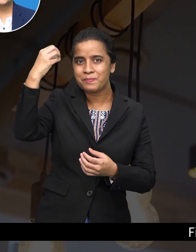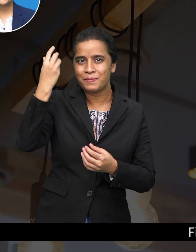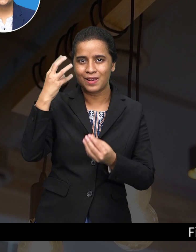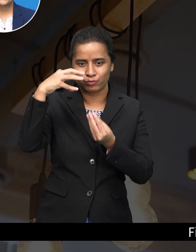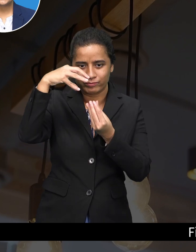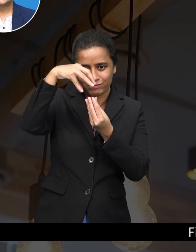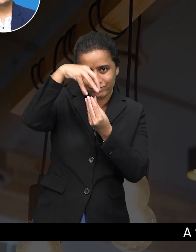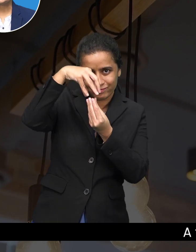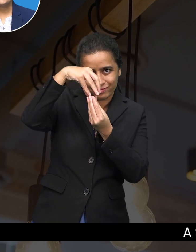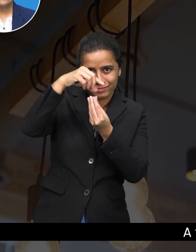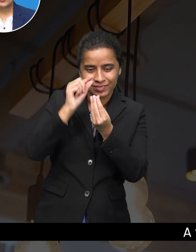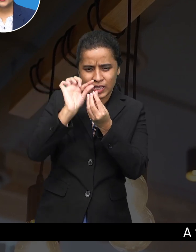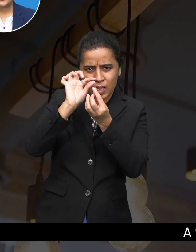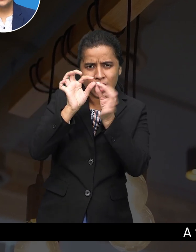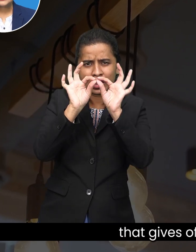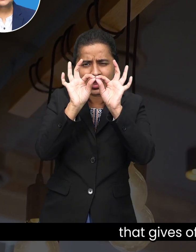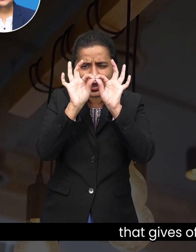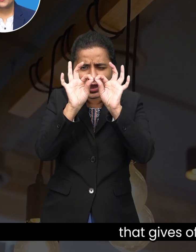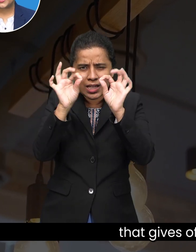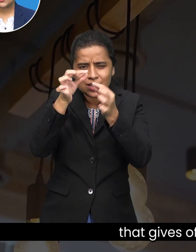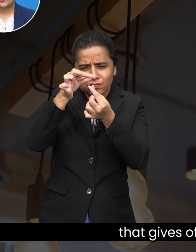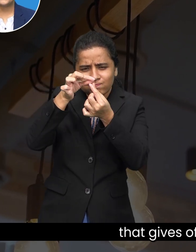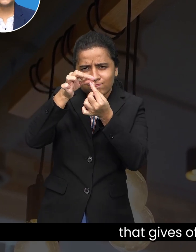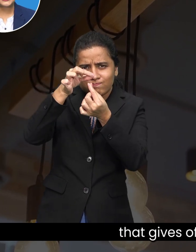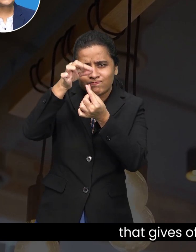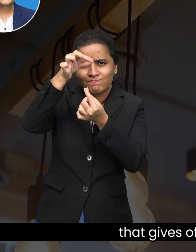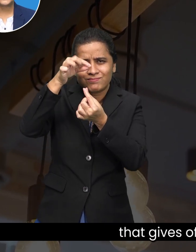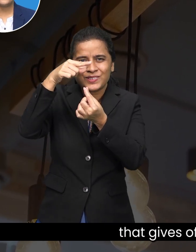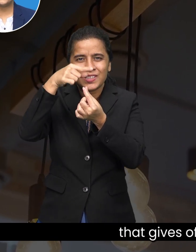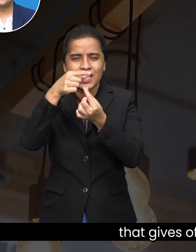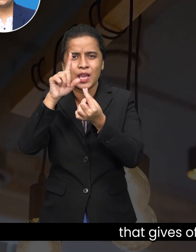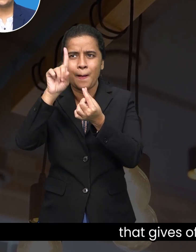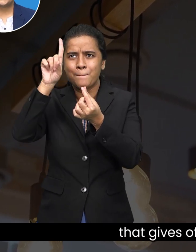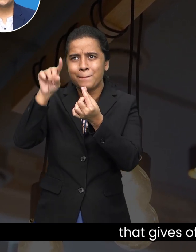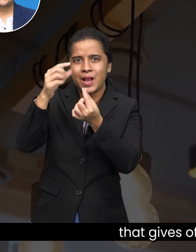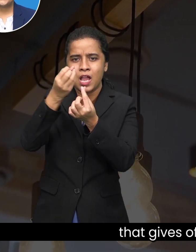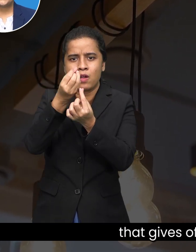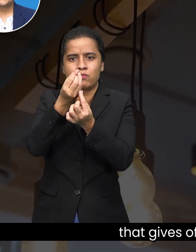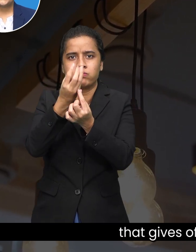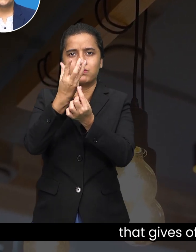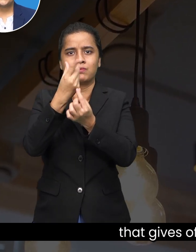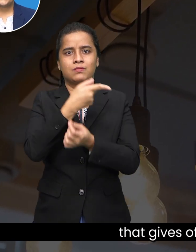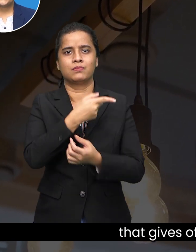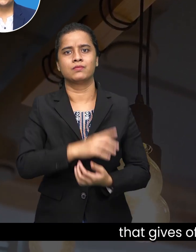filament, a thin wire that gives off the light in a bulb.